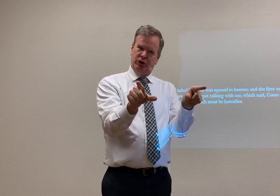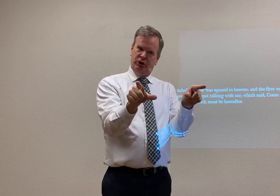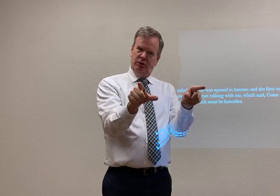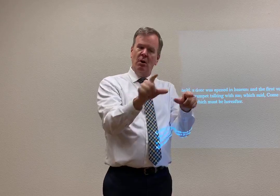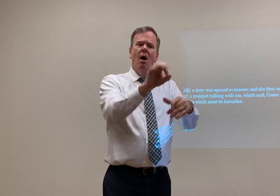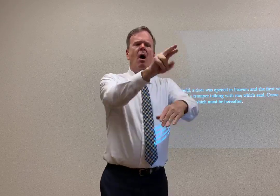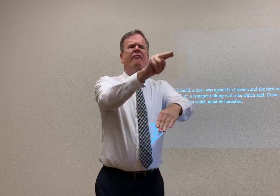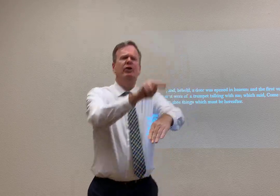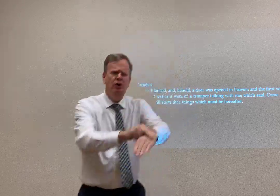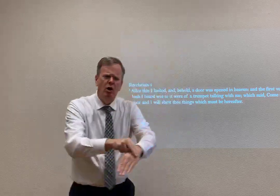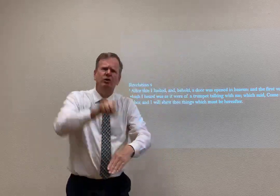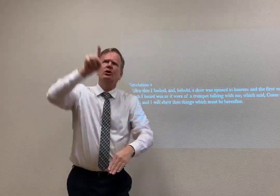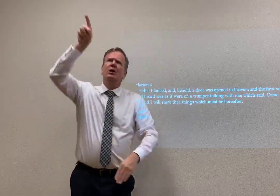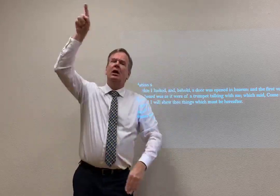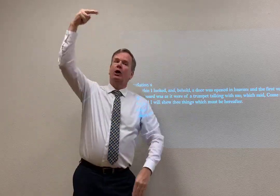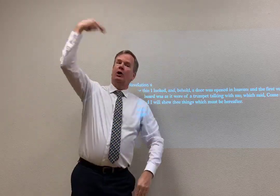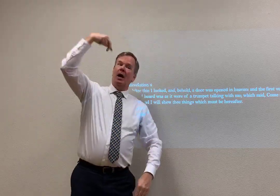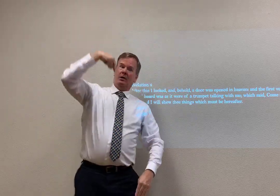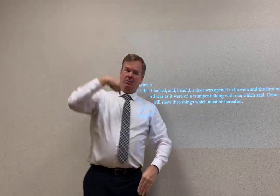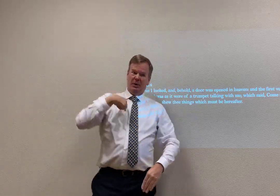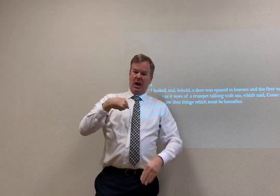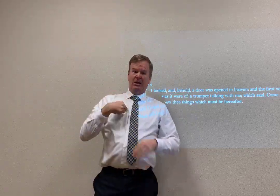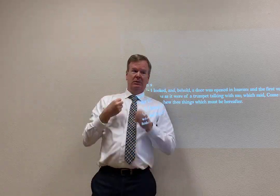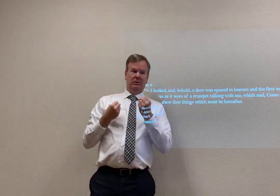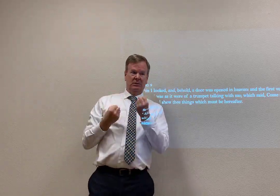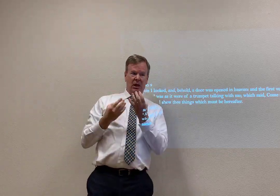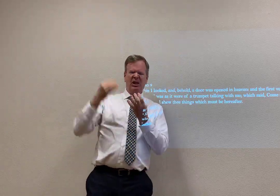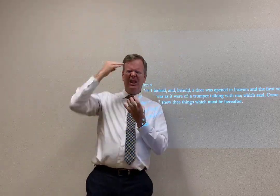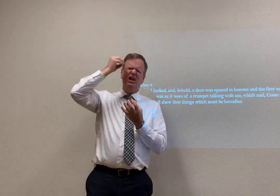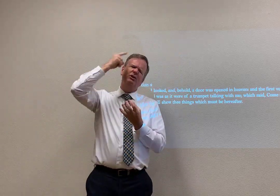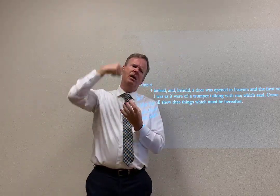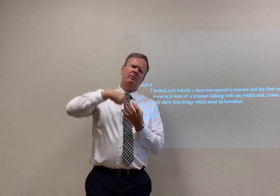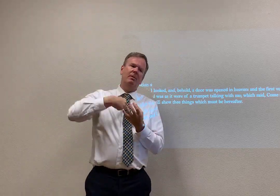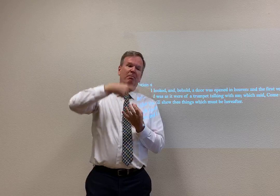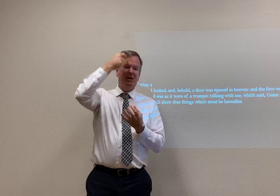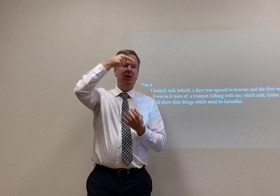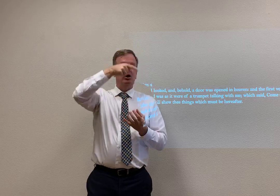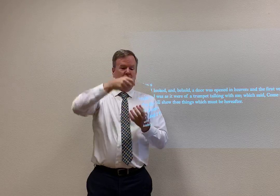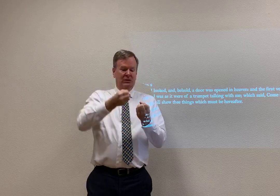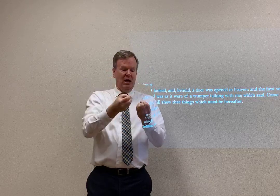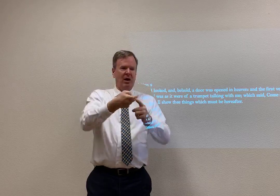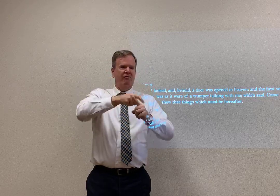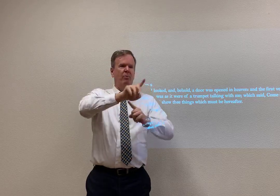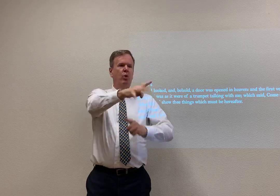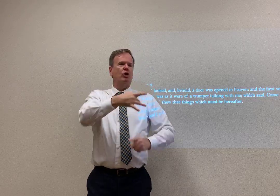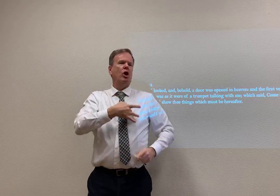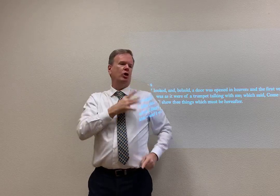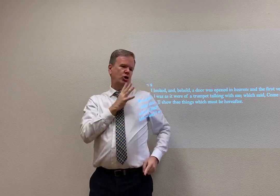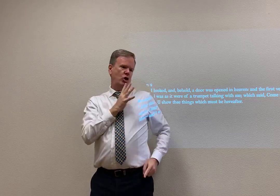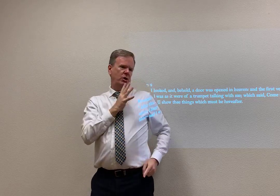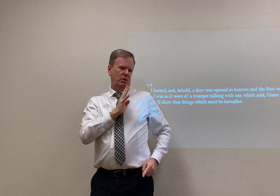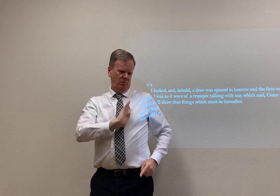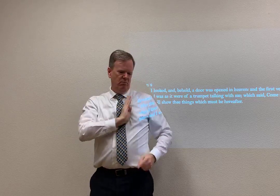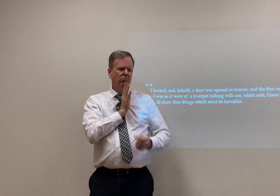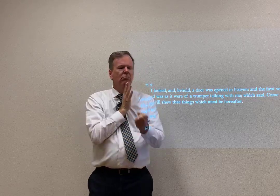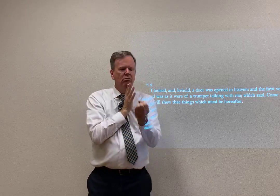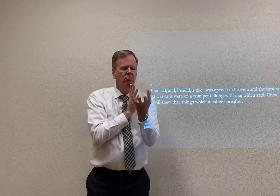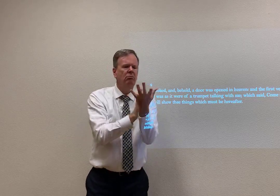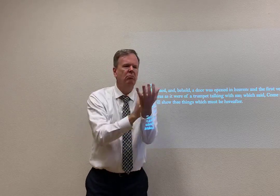When we go to heaven, we go back to one language. Of course, Jesus is looking at me. I'm signing, obviously, in American sign language. He understands, because it